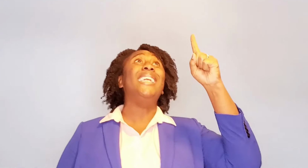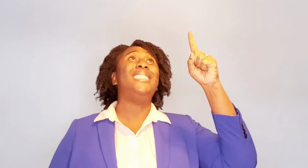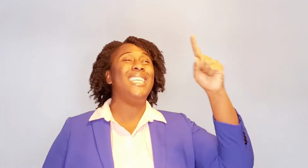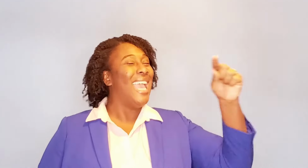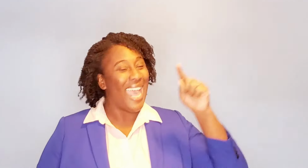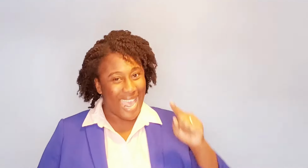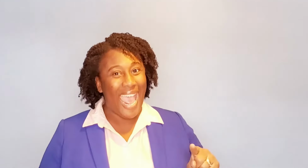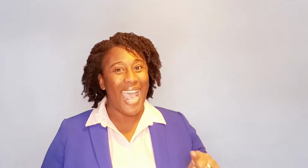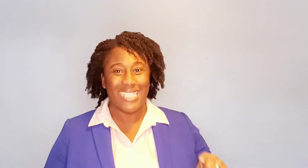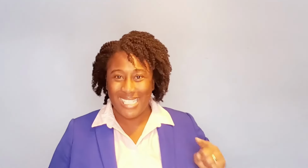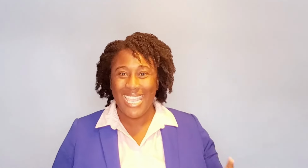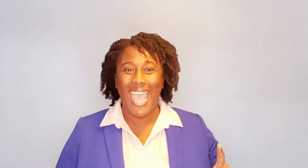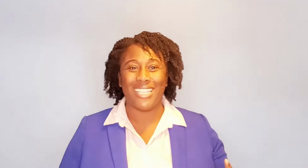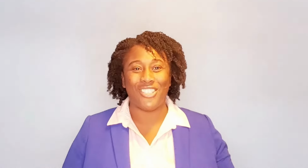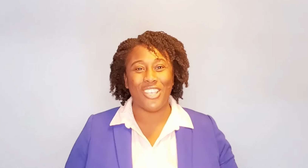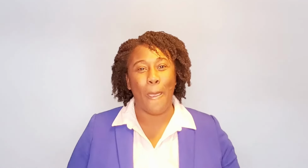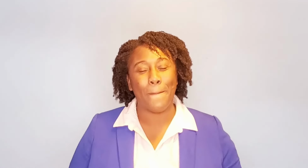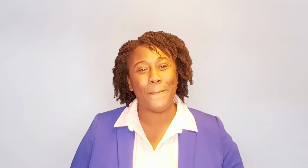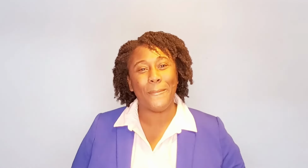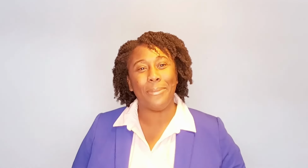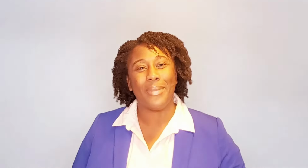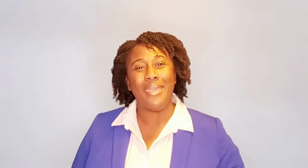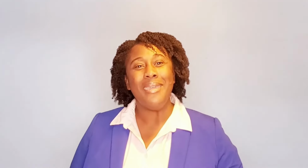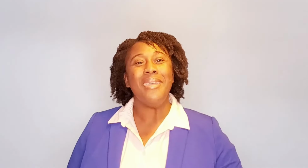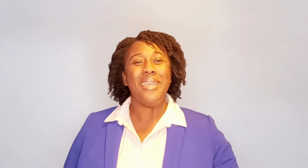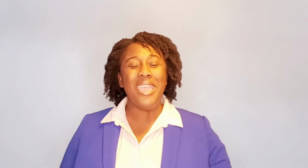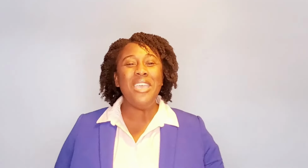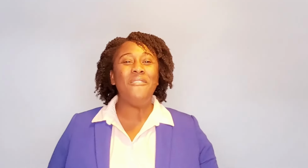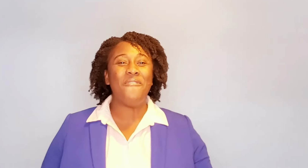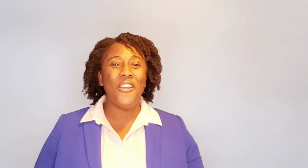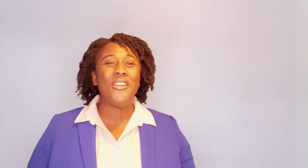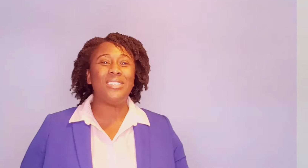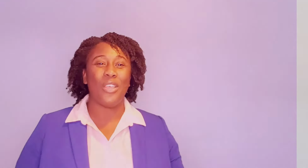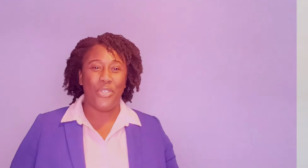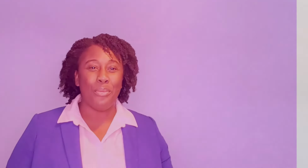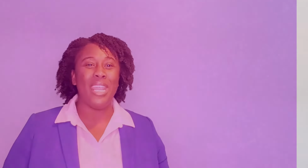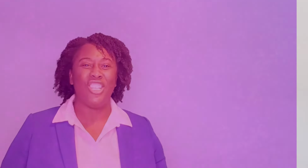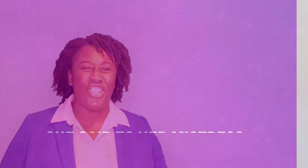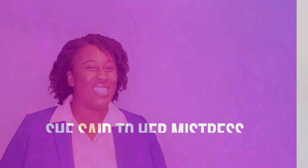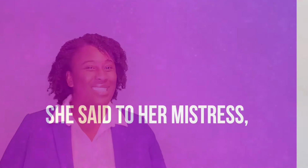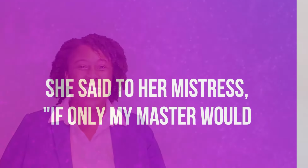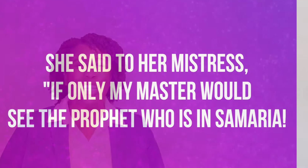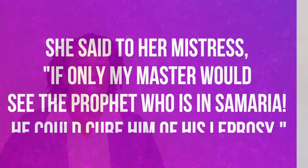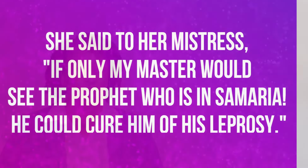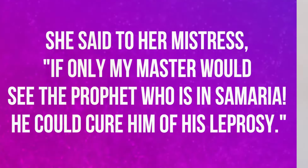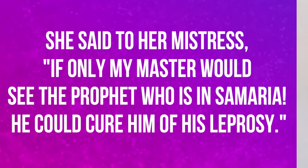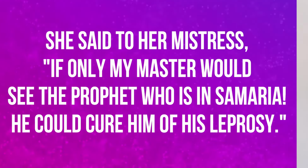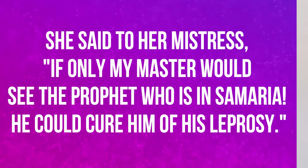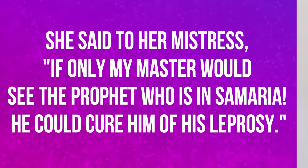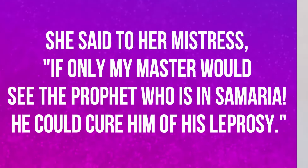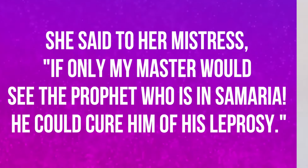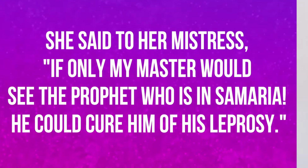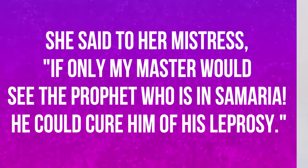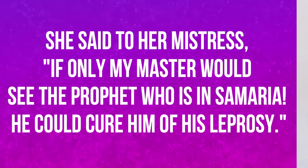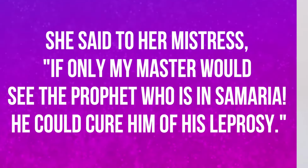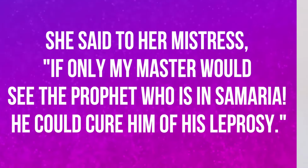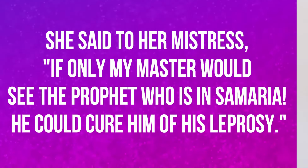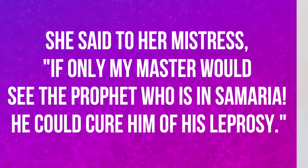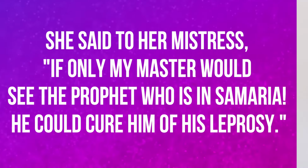Almighty has the answer. In verse 3, she said to her mistress, "If only